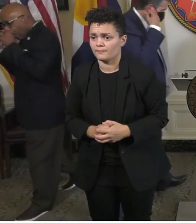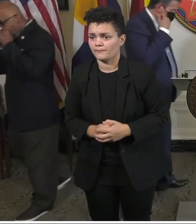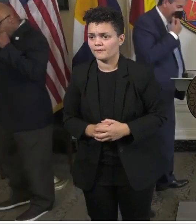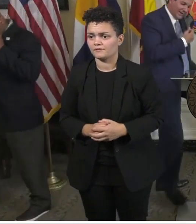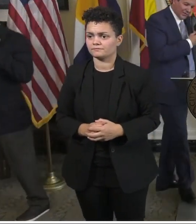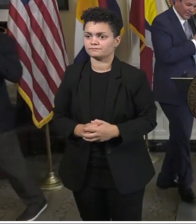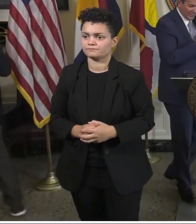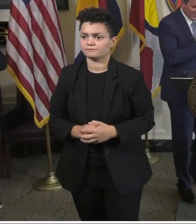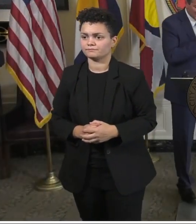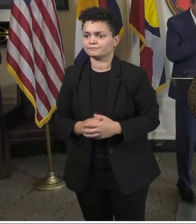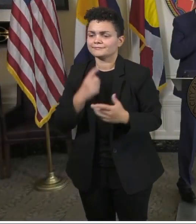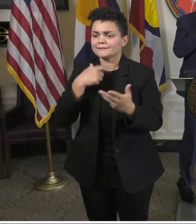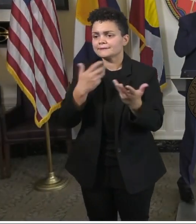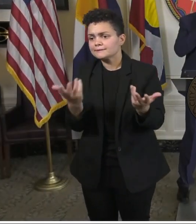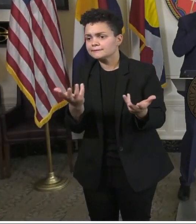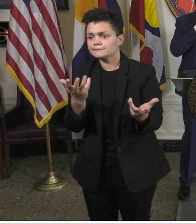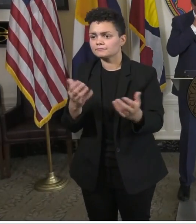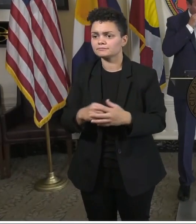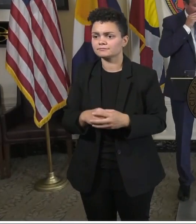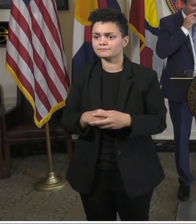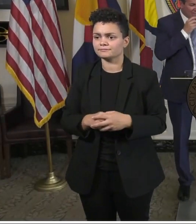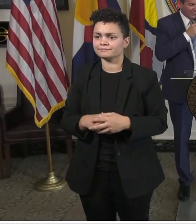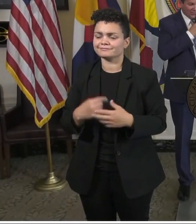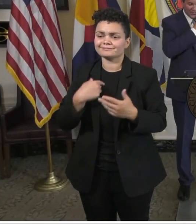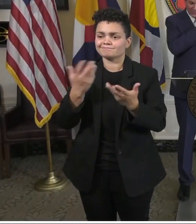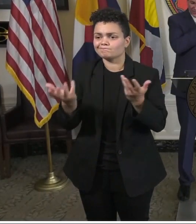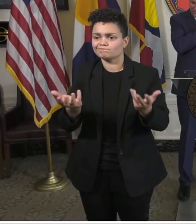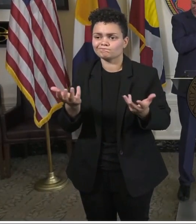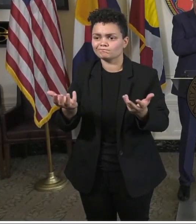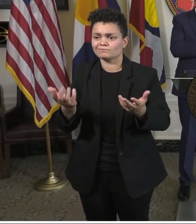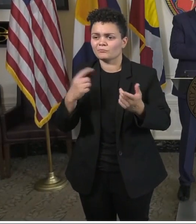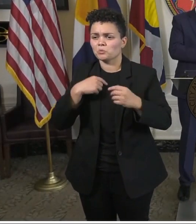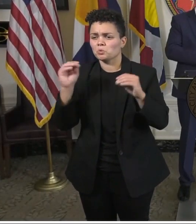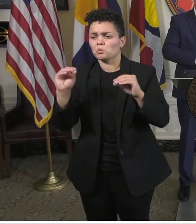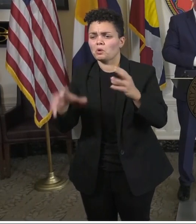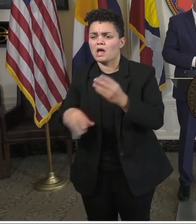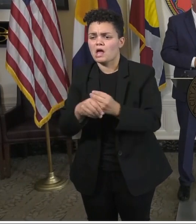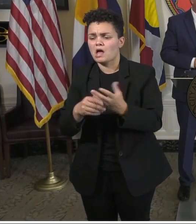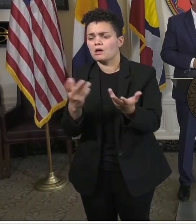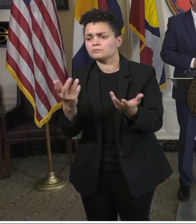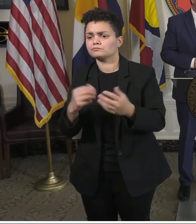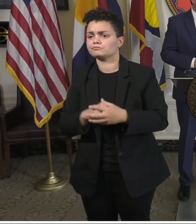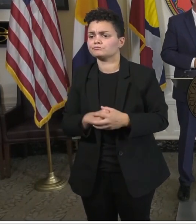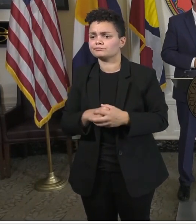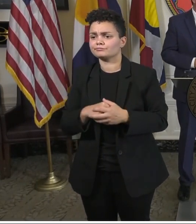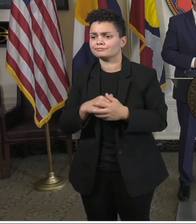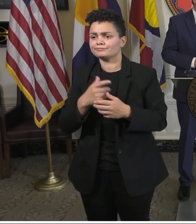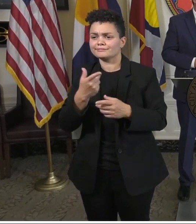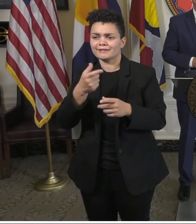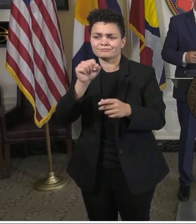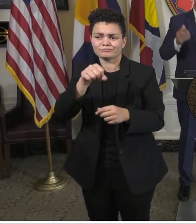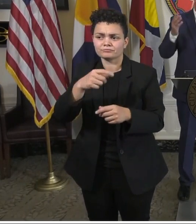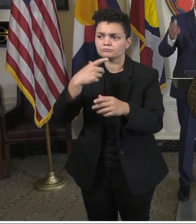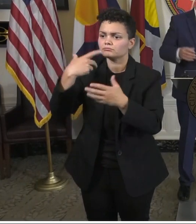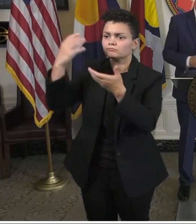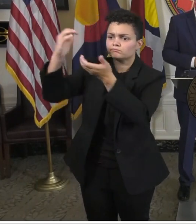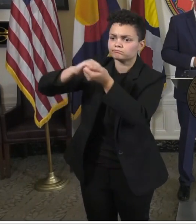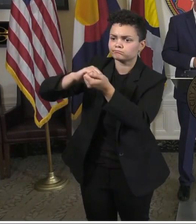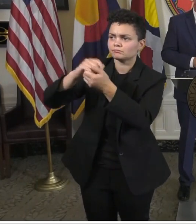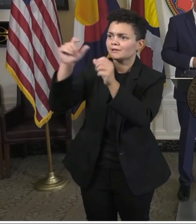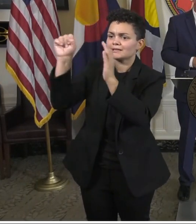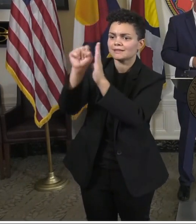You know, I don't know that much to add except to say that, you know, those interactions with the state health department and